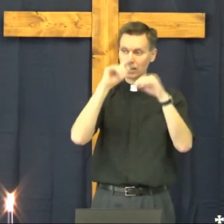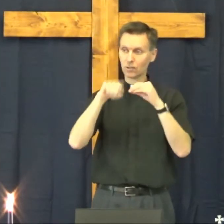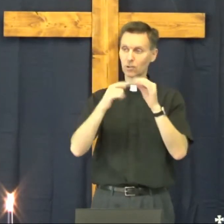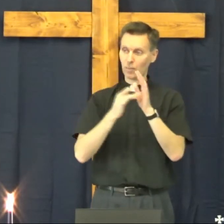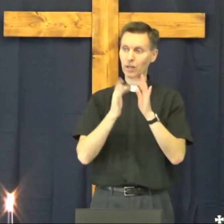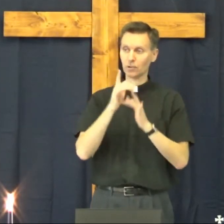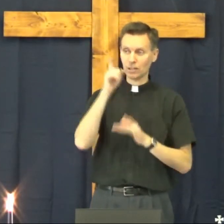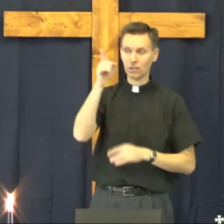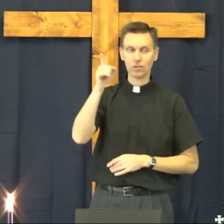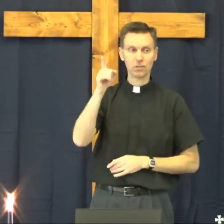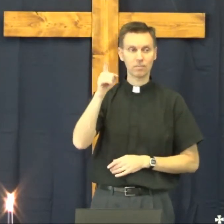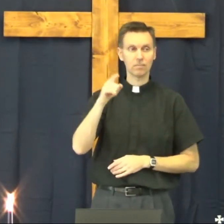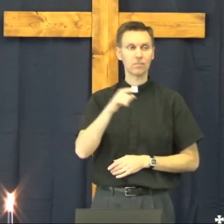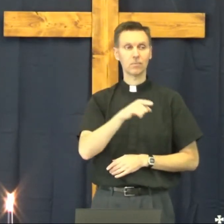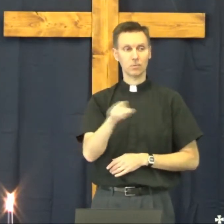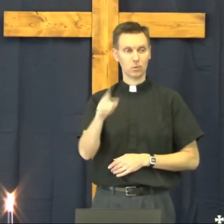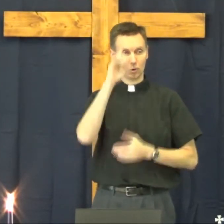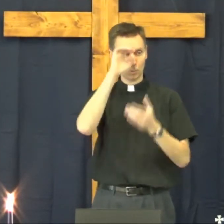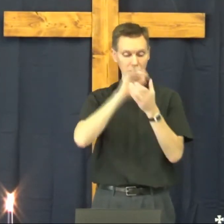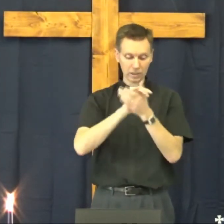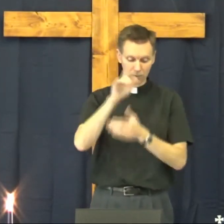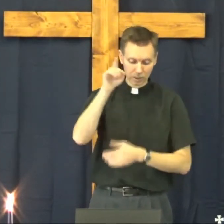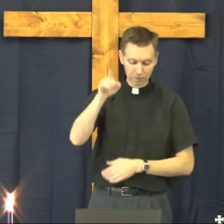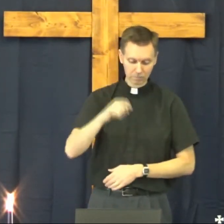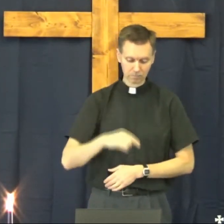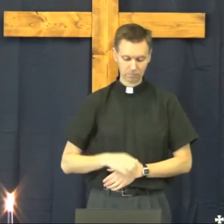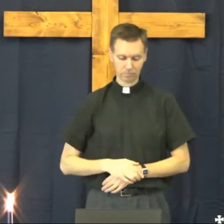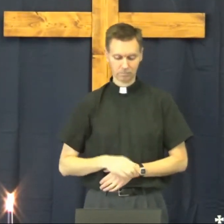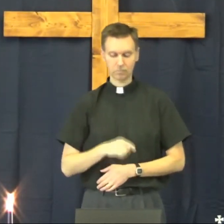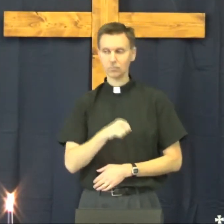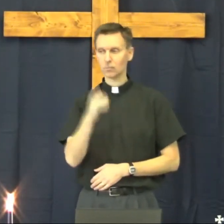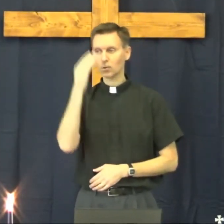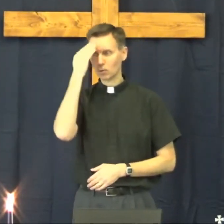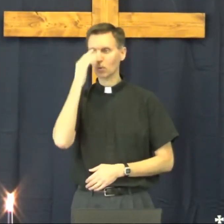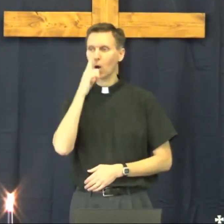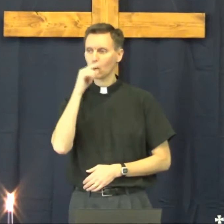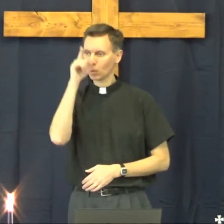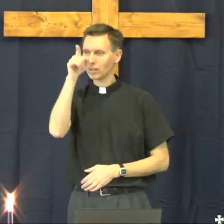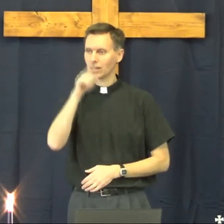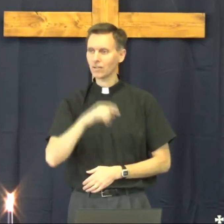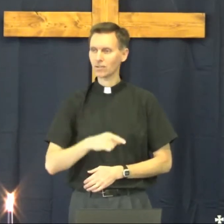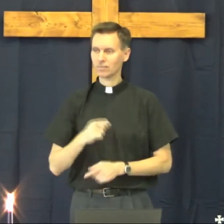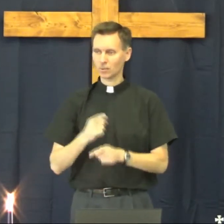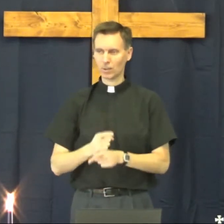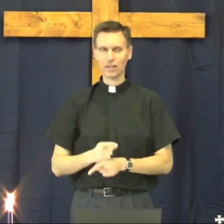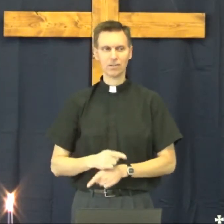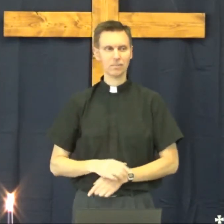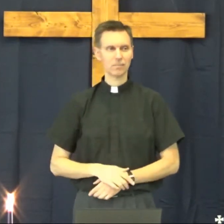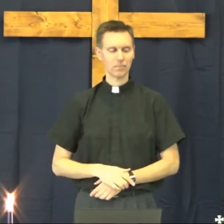teaches about Jesus. You believe in Him. You know who He is, right?